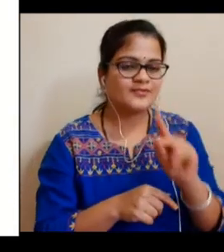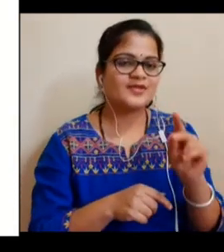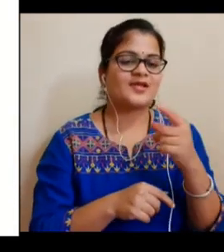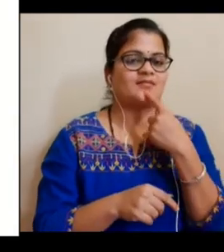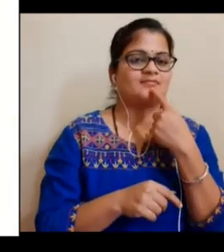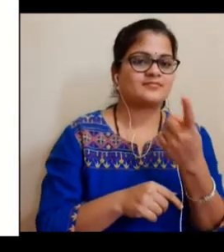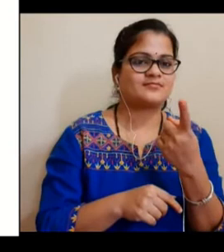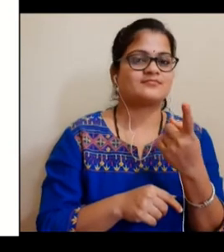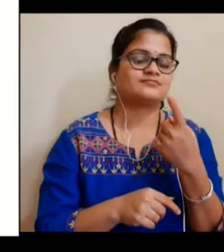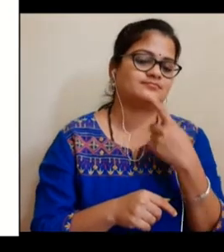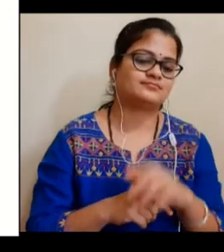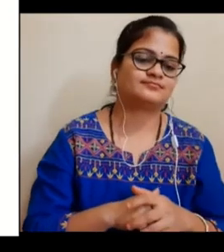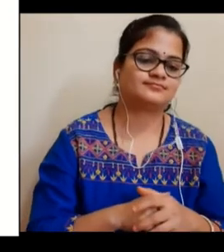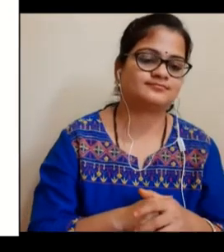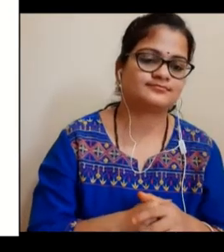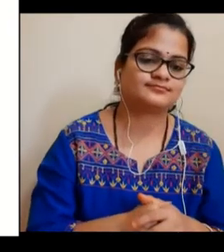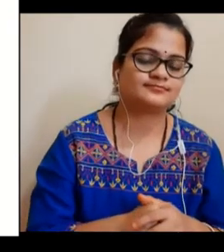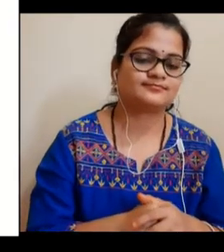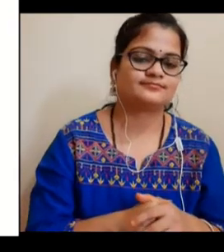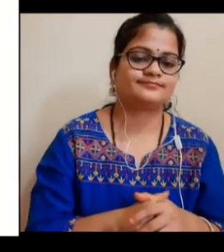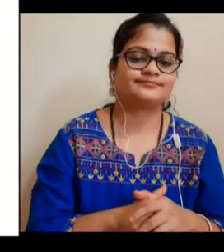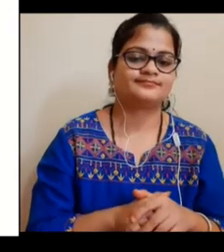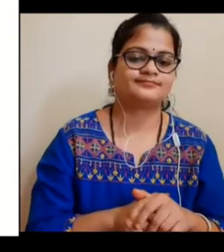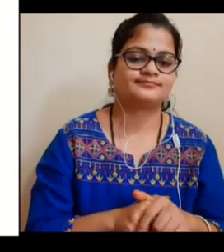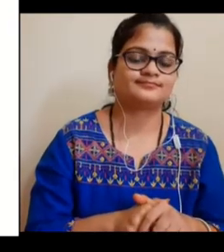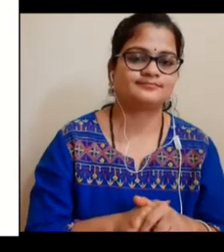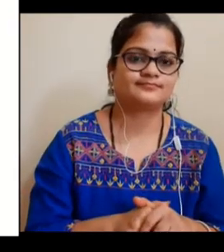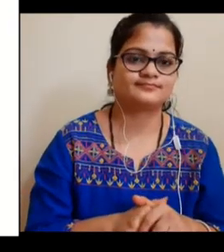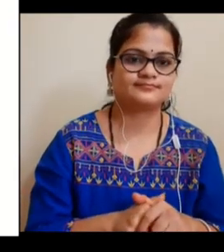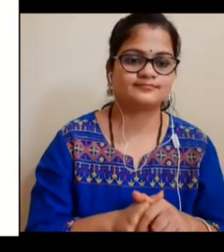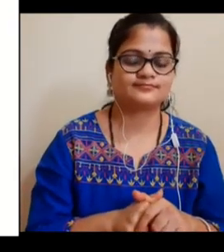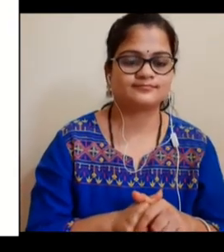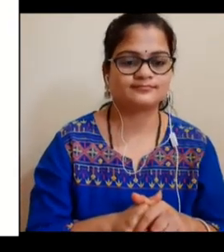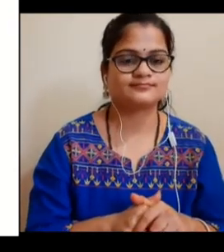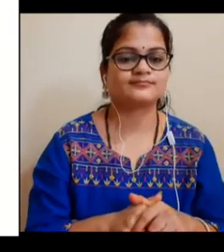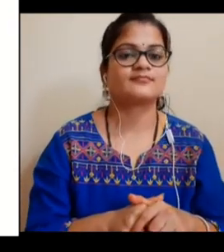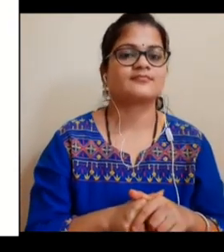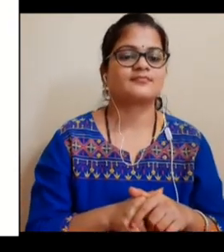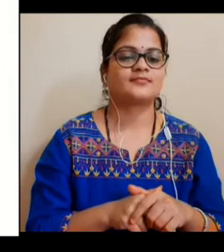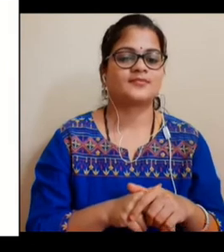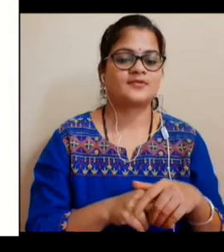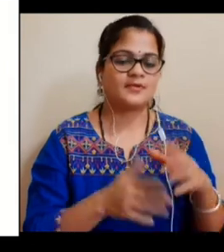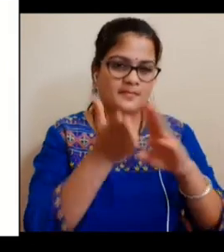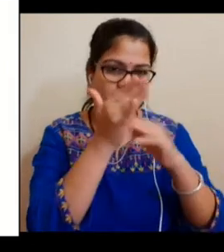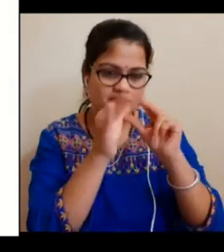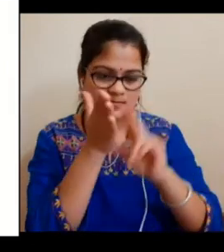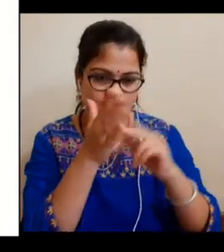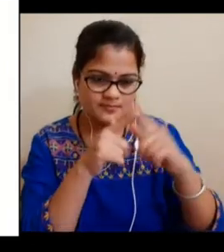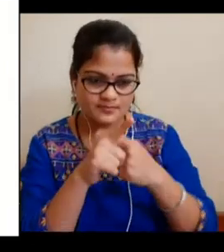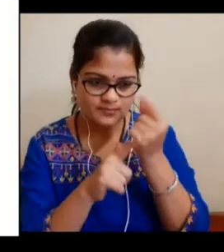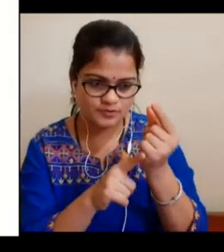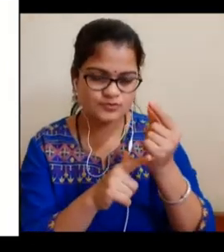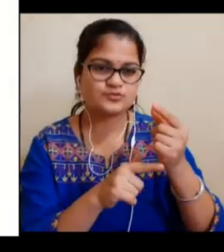try again. Now it goes back. Yeah. So I want to know